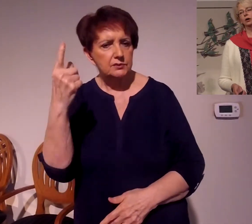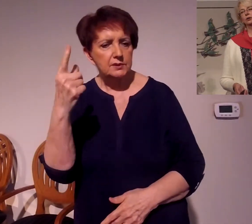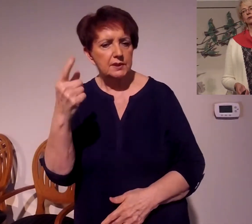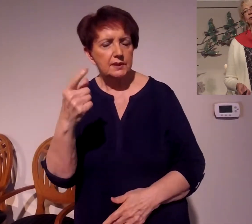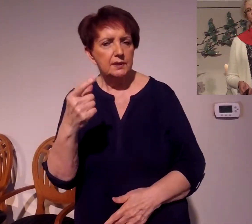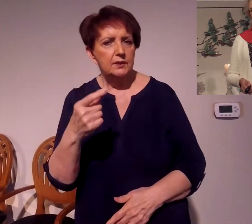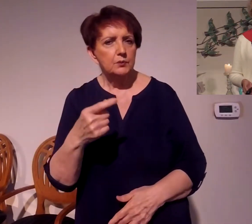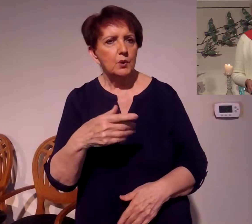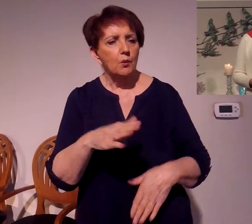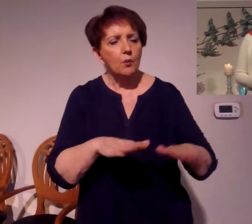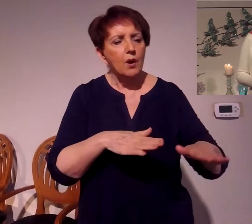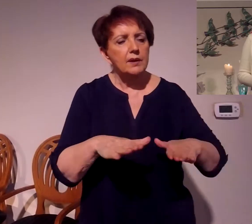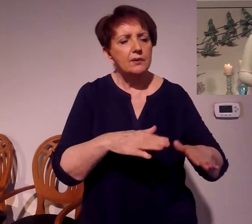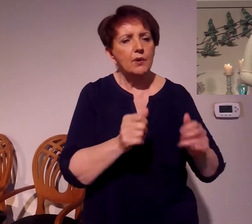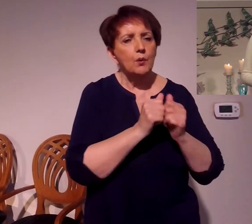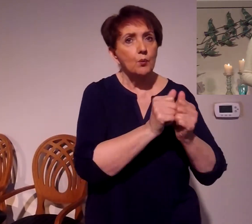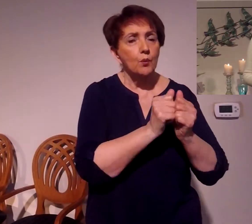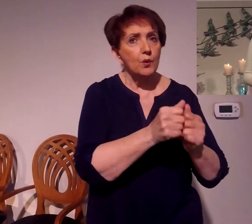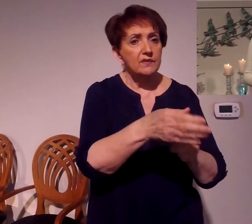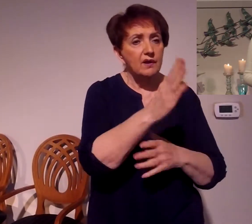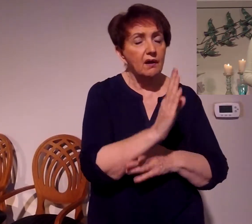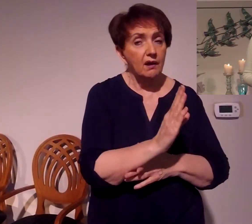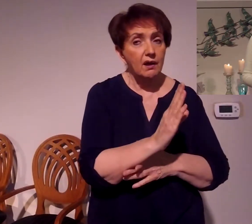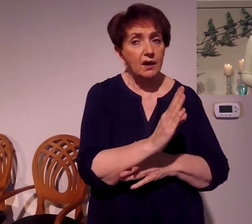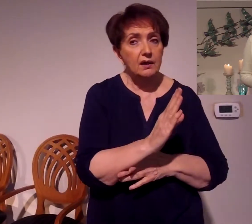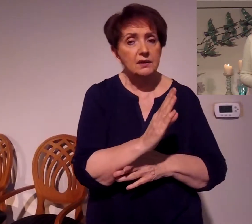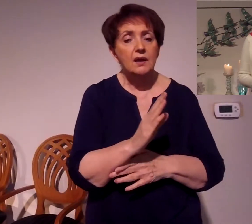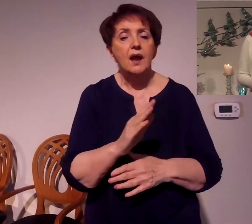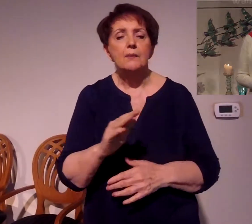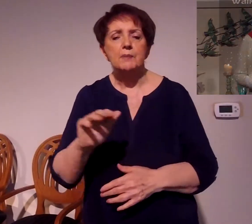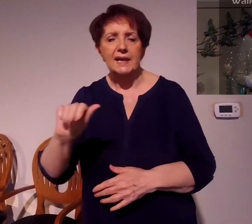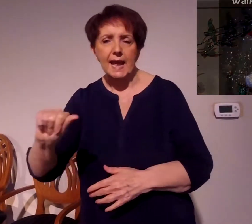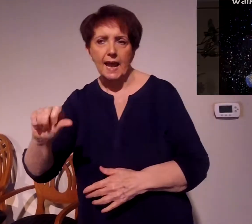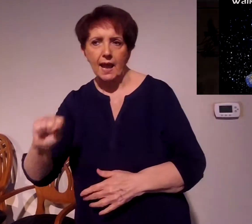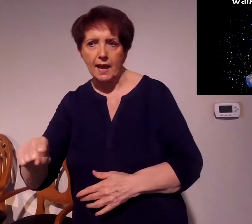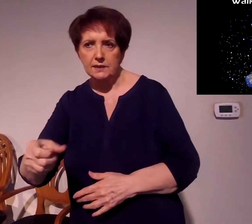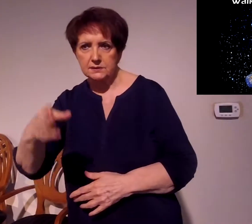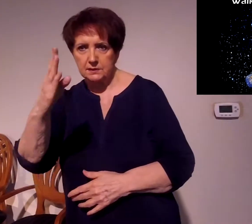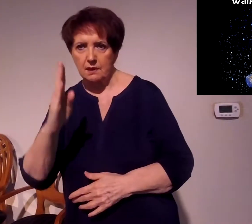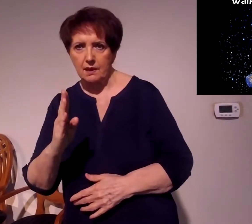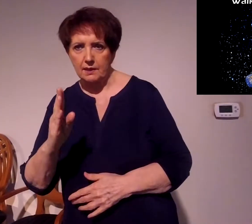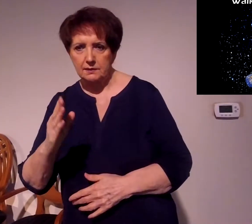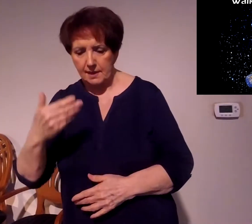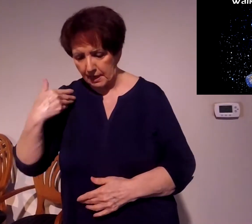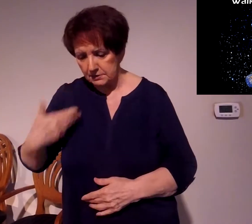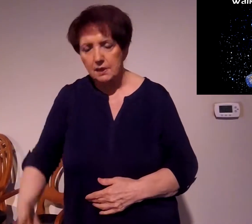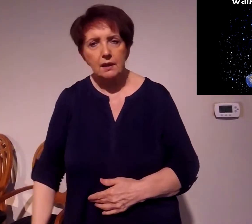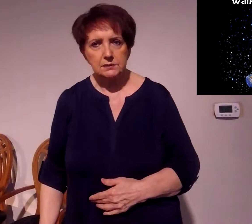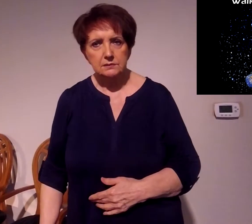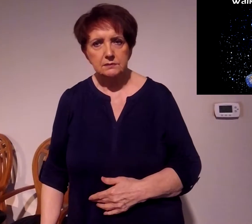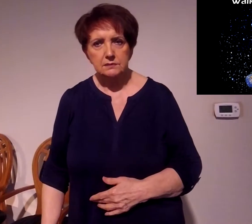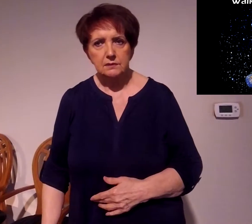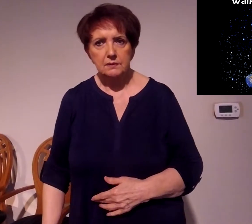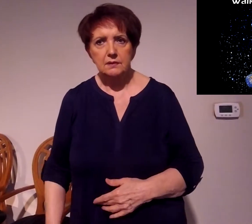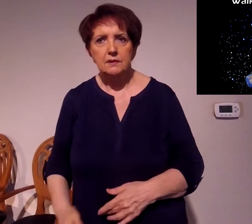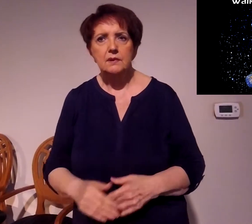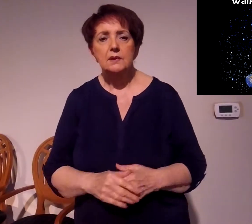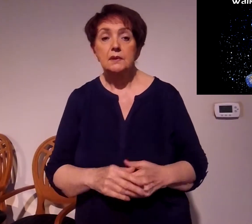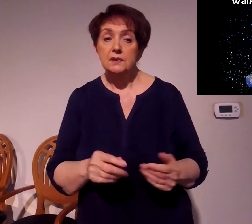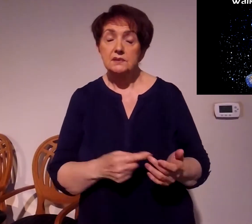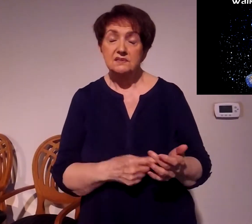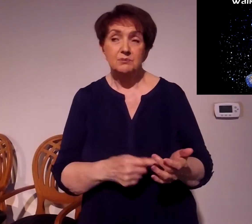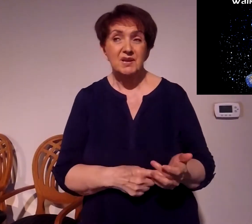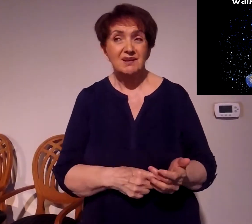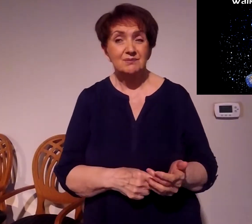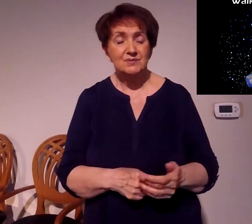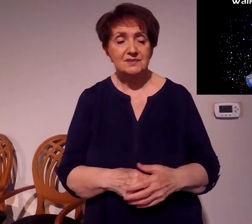only walking around with God, but we're walking around as God, as us. And sometimes this is,